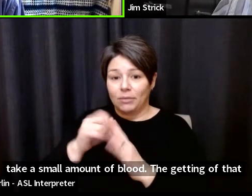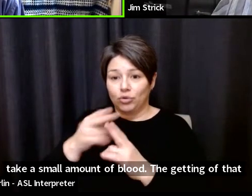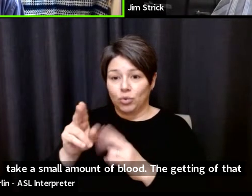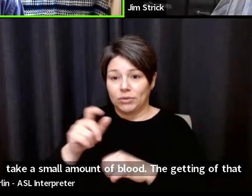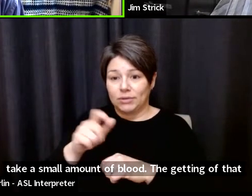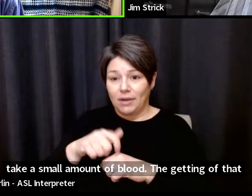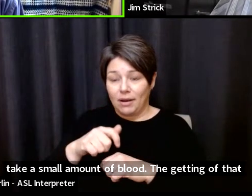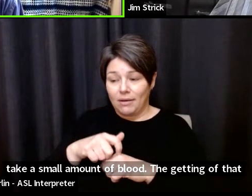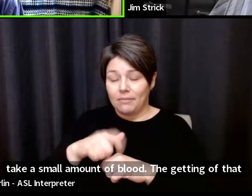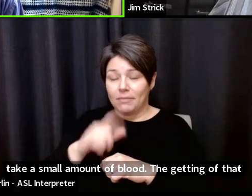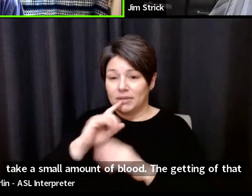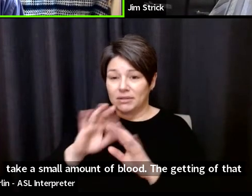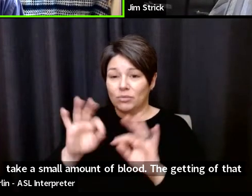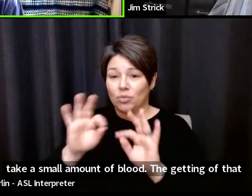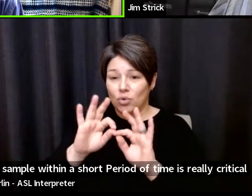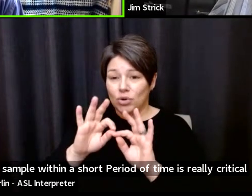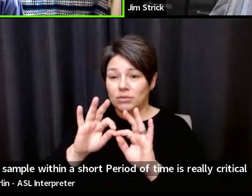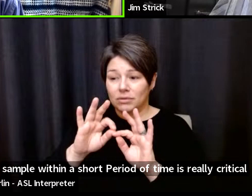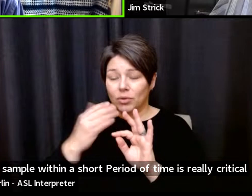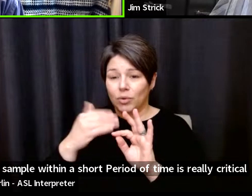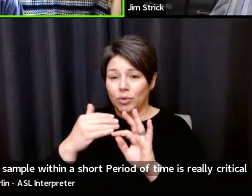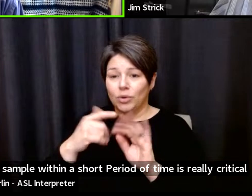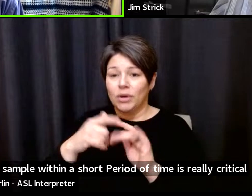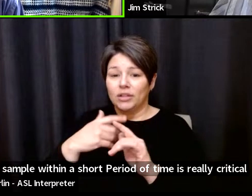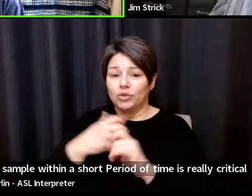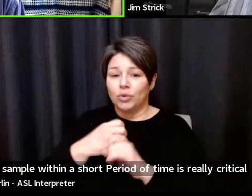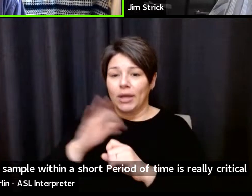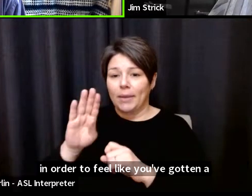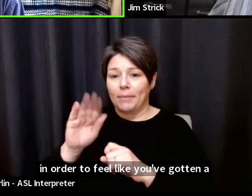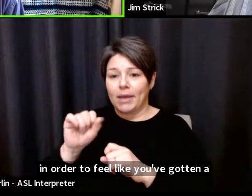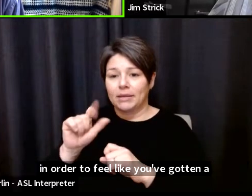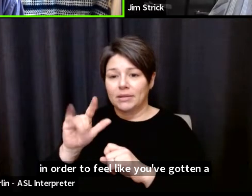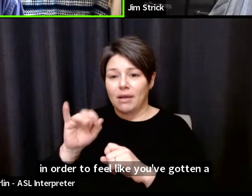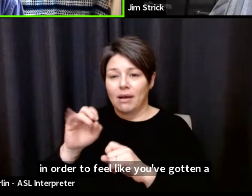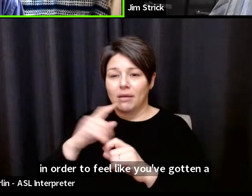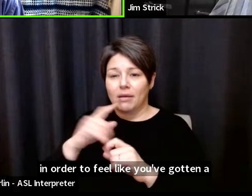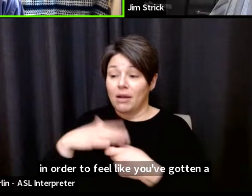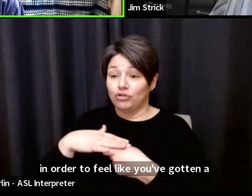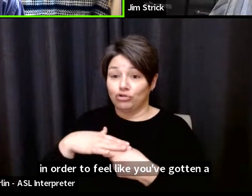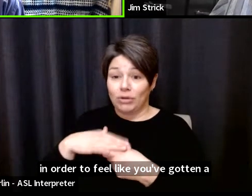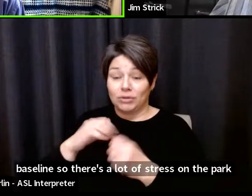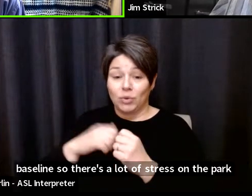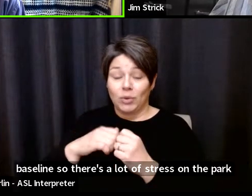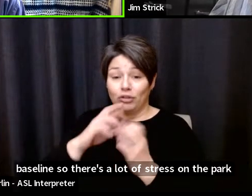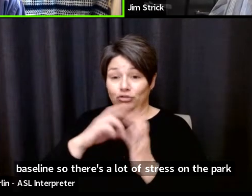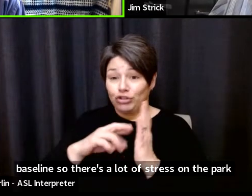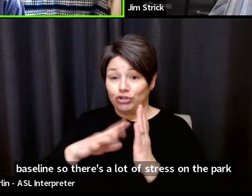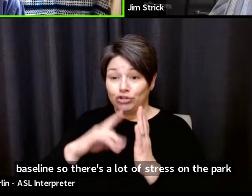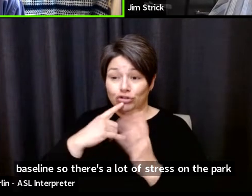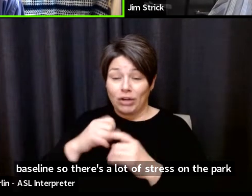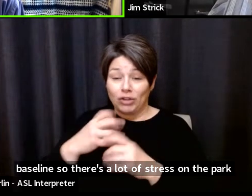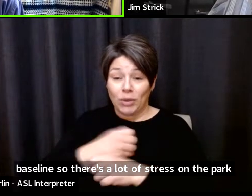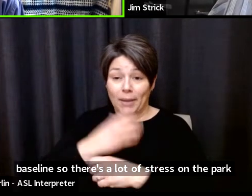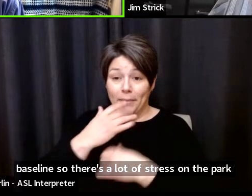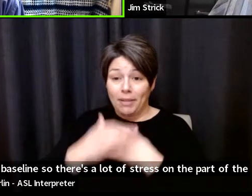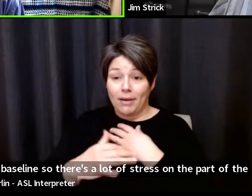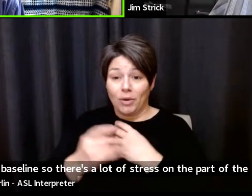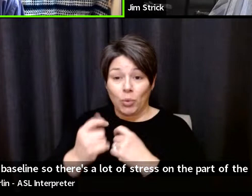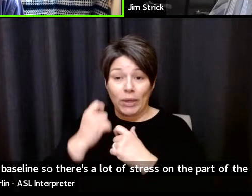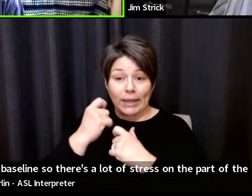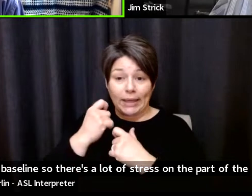of time is really critical in order to feel like you've gotten a baseline. So there's a lot of stress on the part of the researchers in order to get those samples